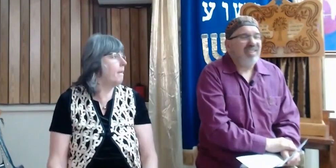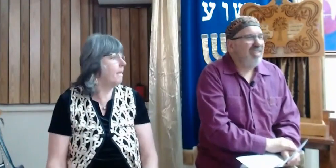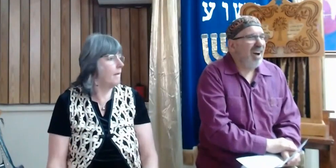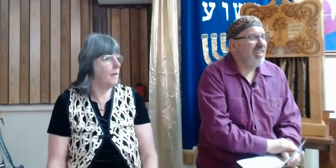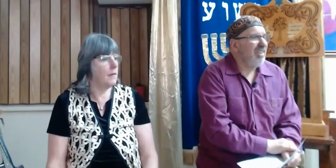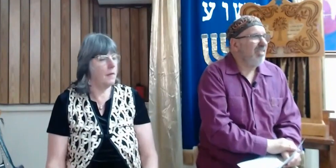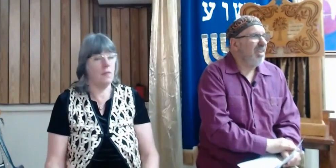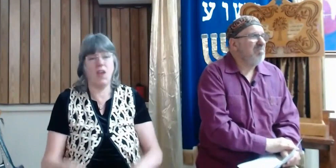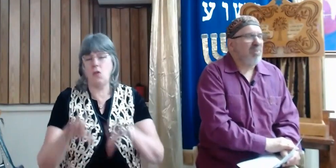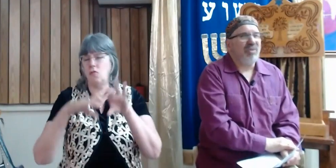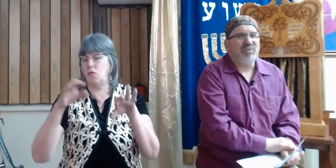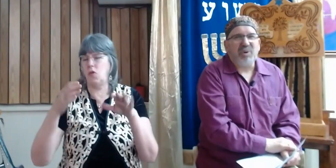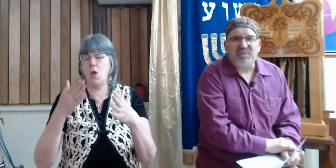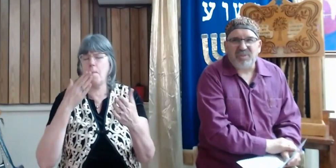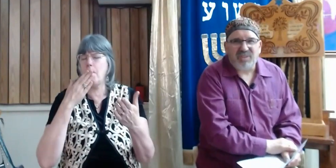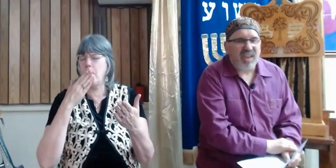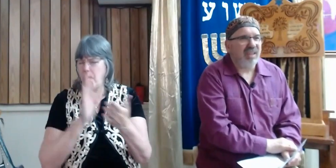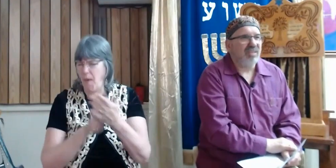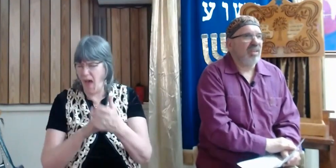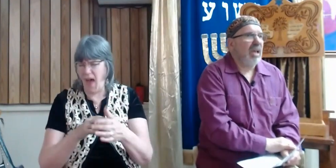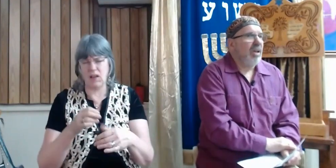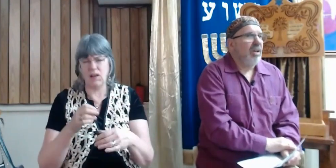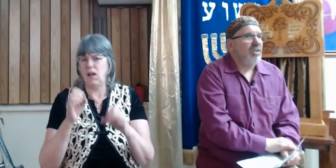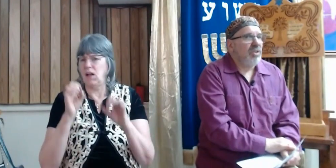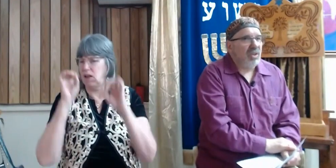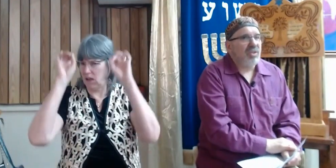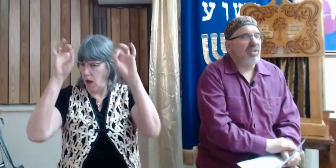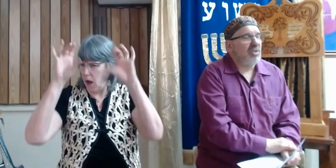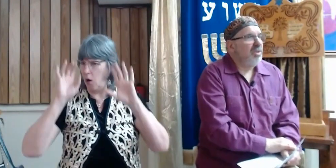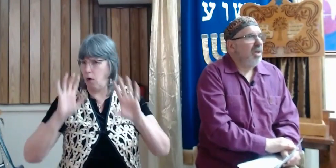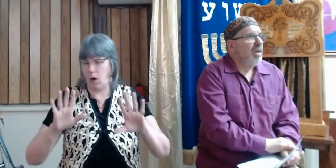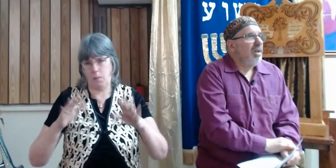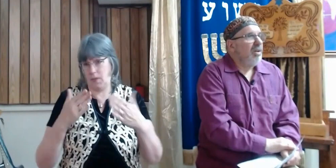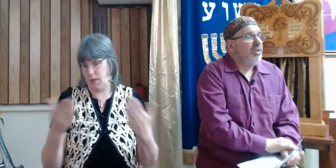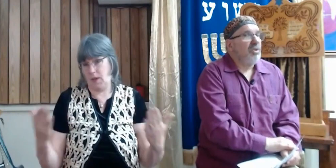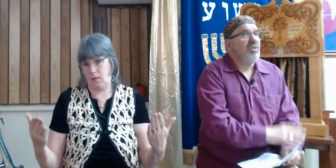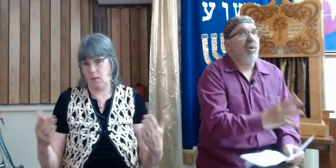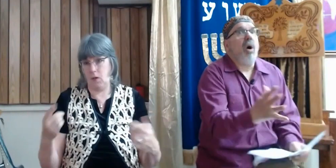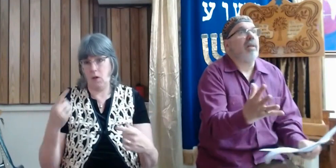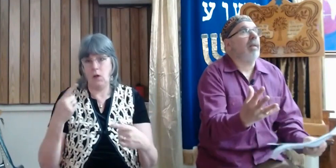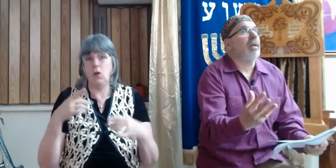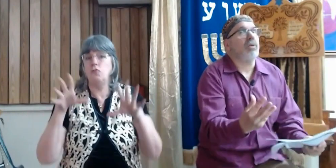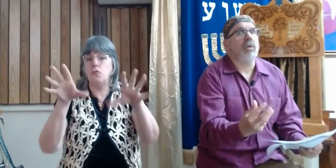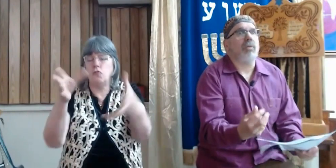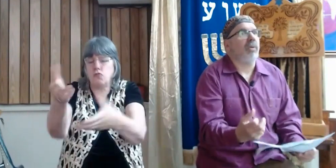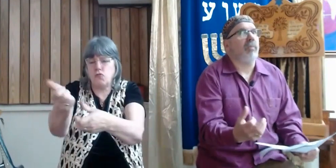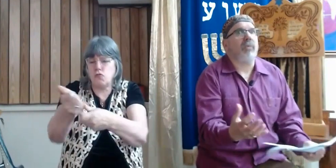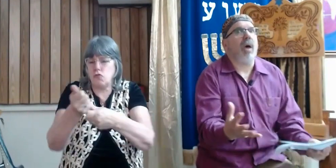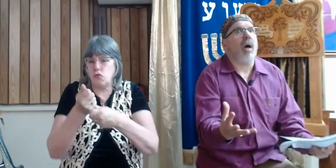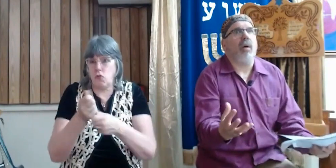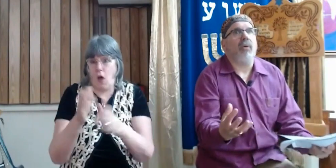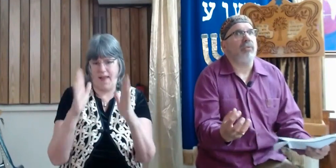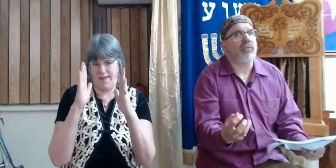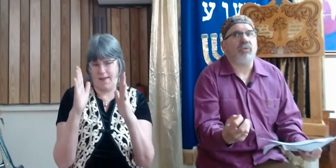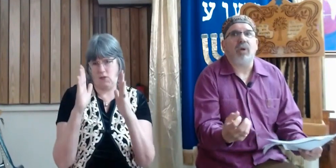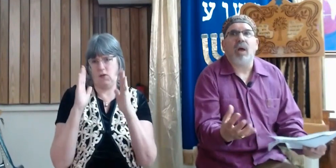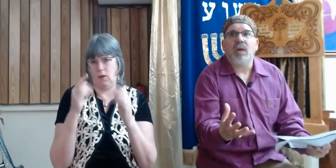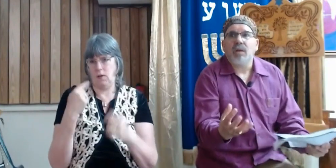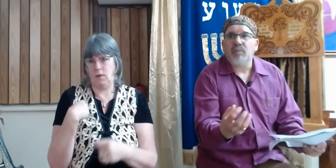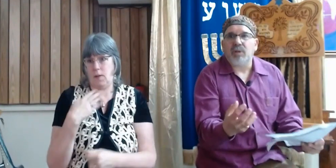do ungodly things, perverted things, just to draw attention to themselves